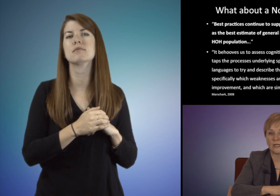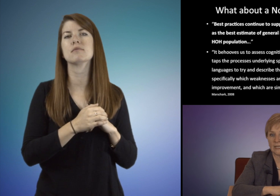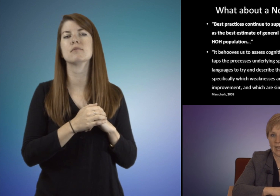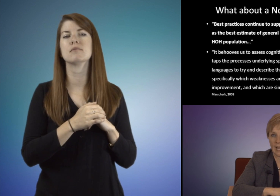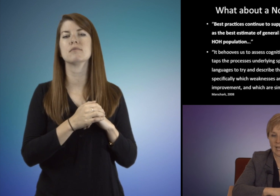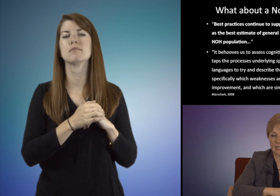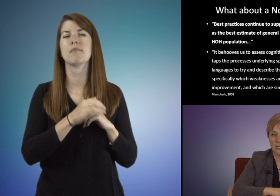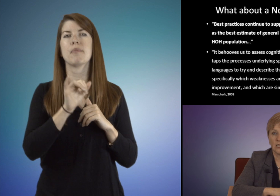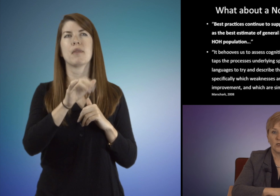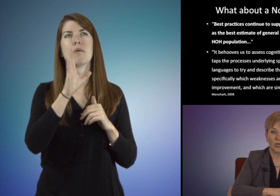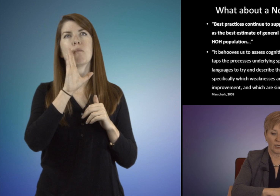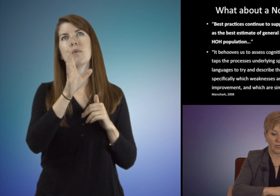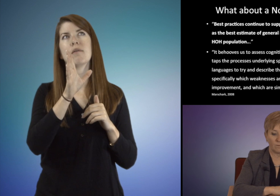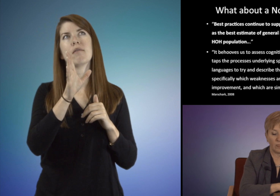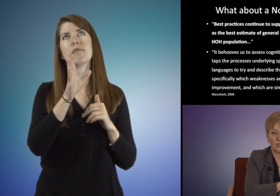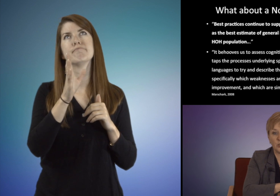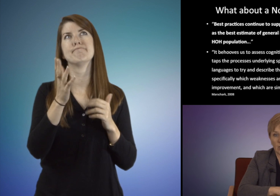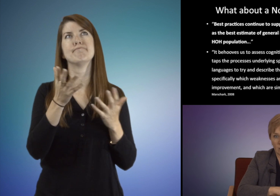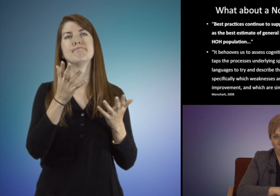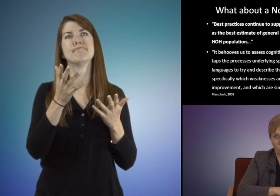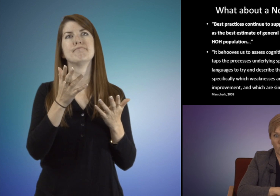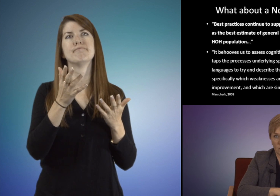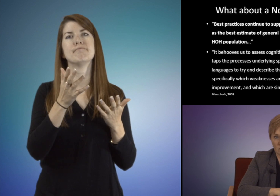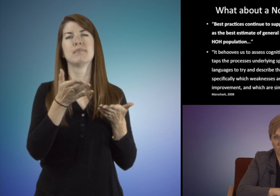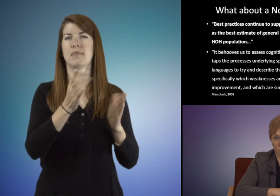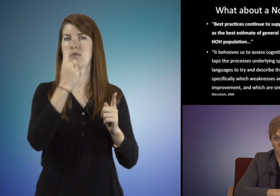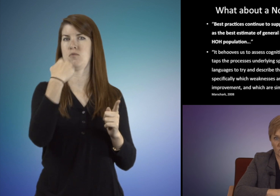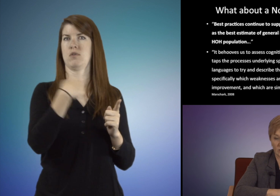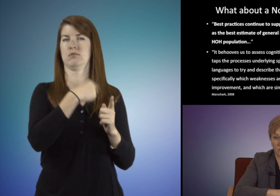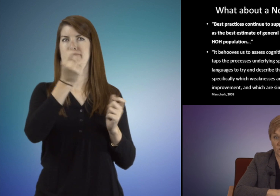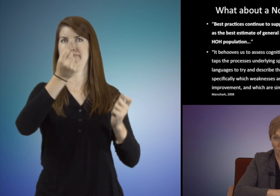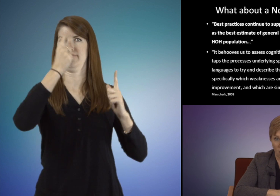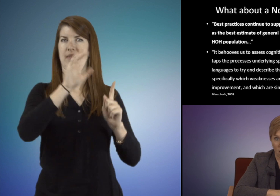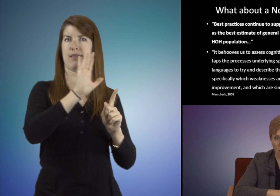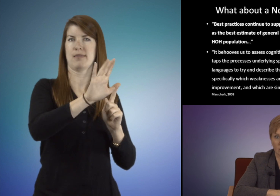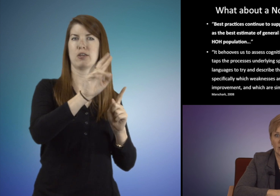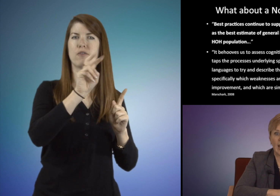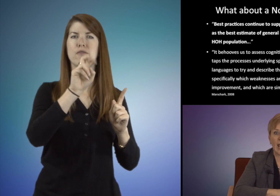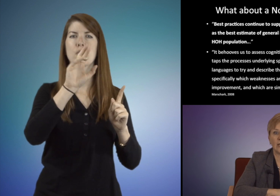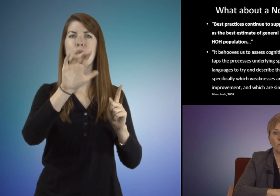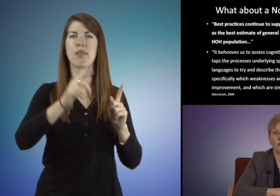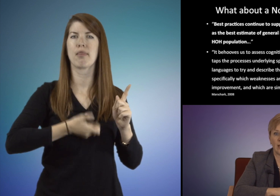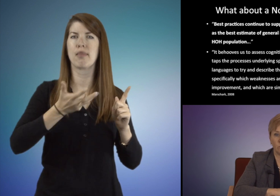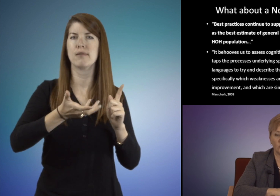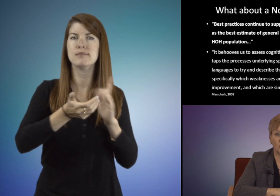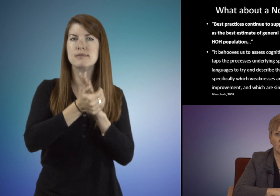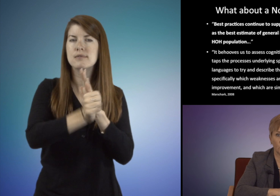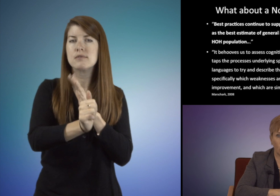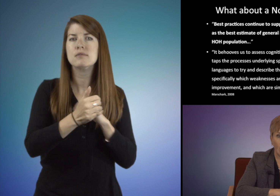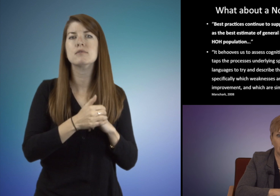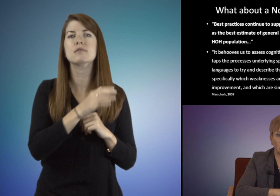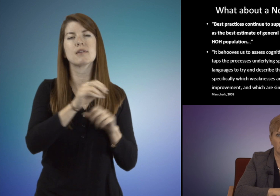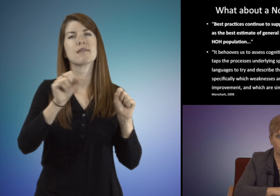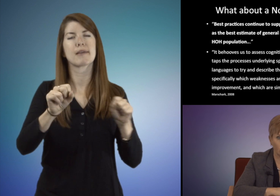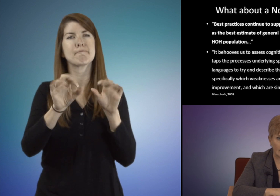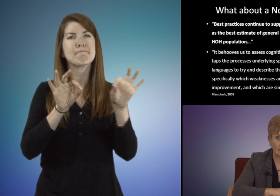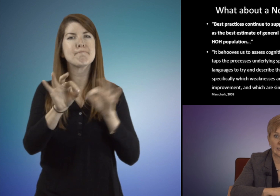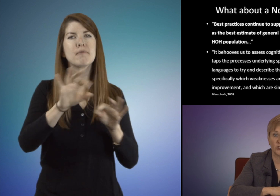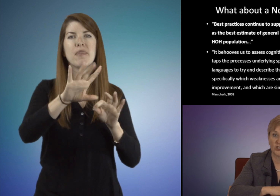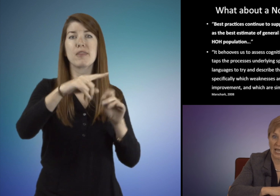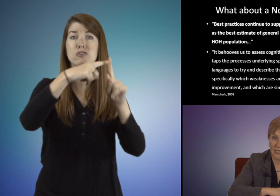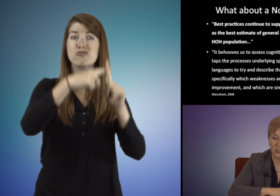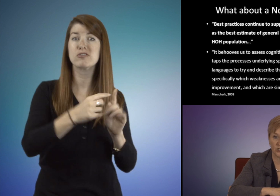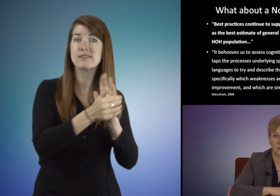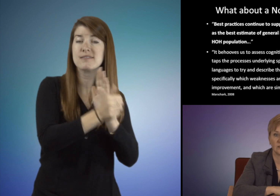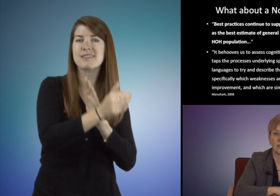that we can know what those verbal skills are, and we're able to describe the strengths